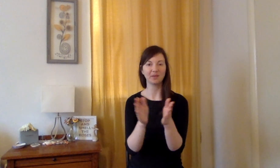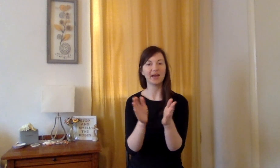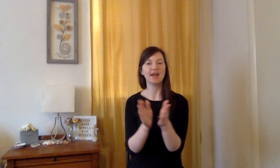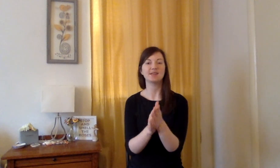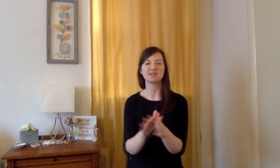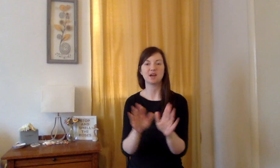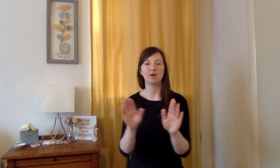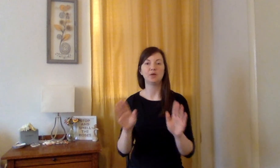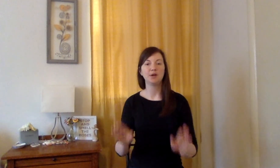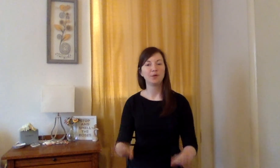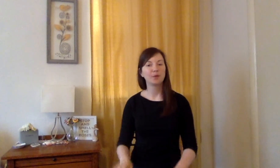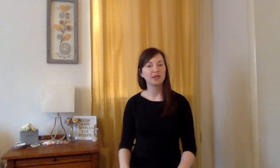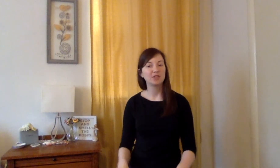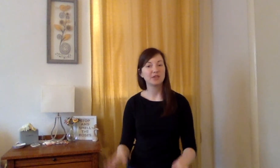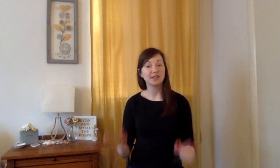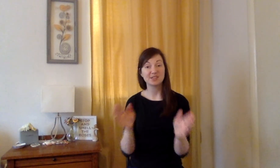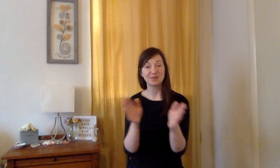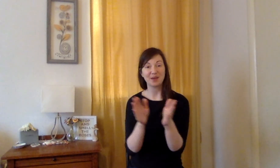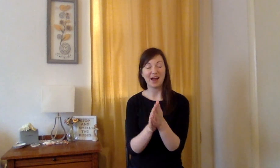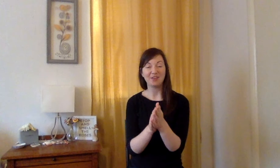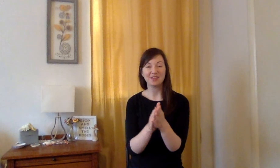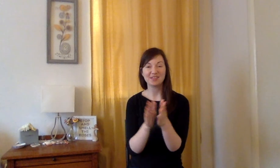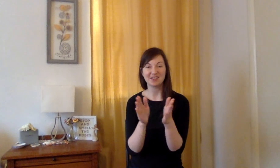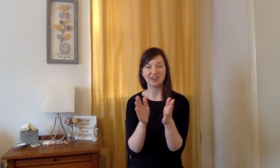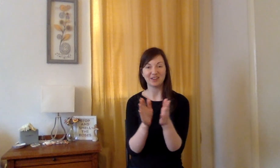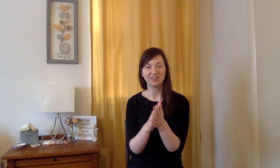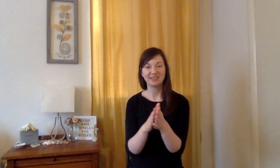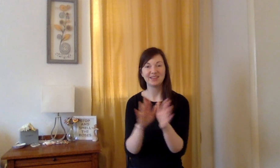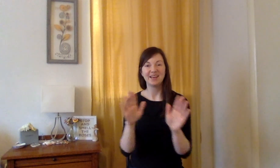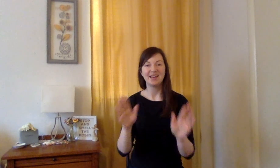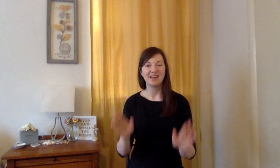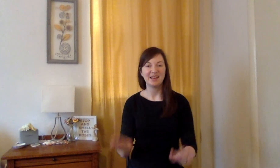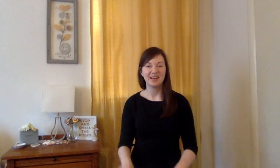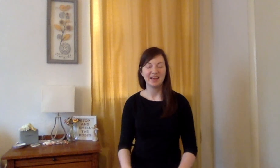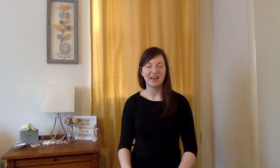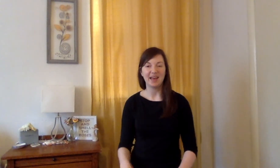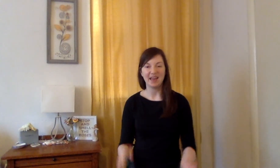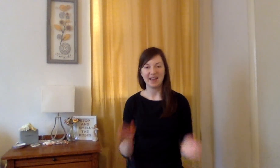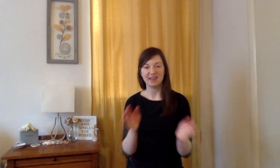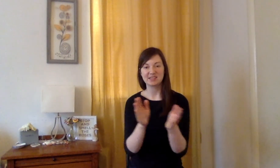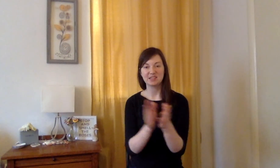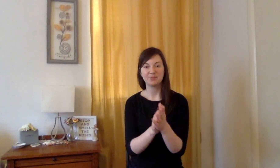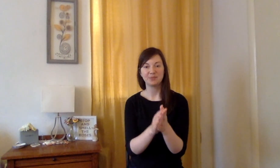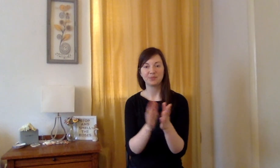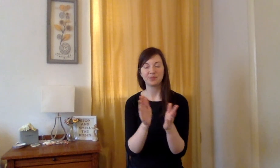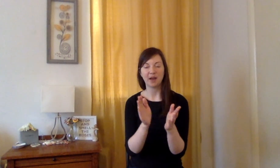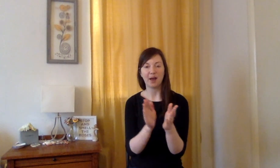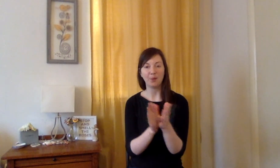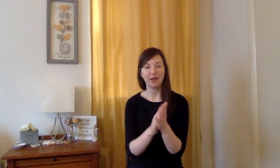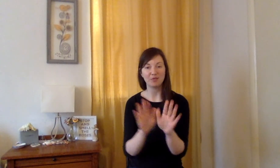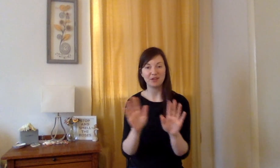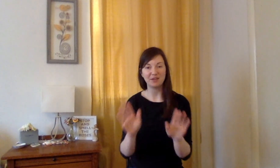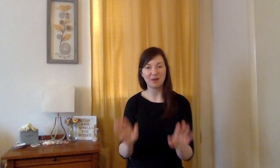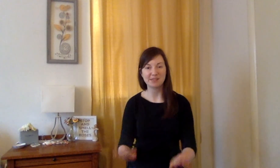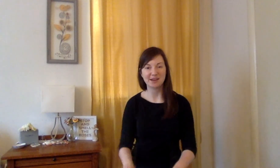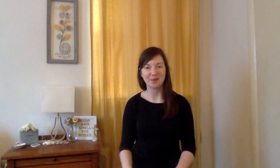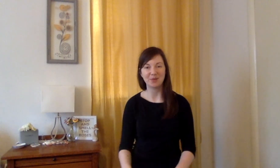Okay, so we're going to do this throughout the song, and I will have a video up to help you keep